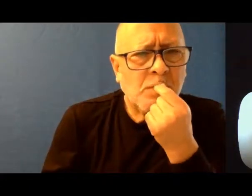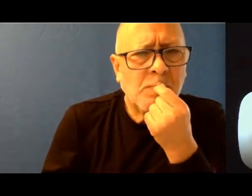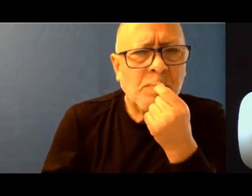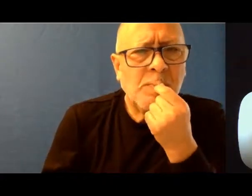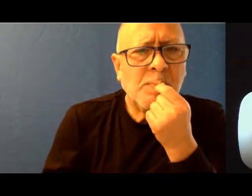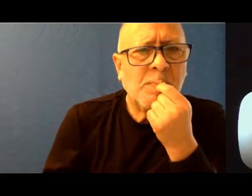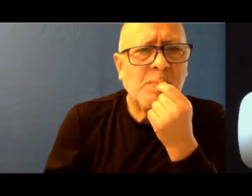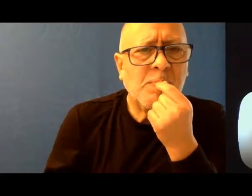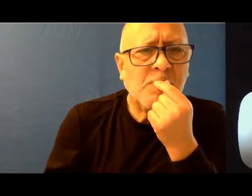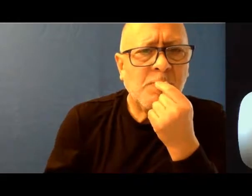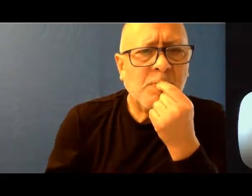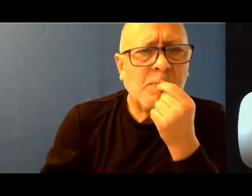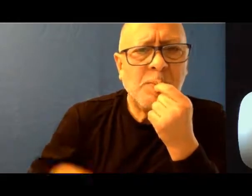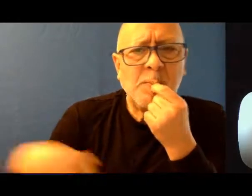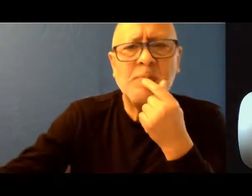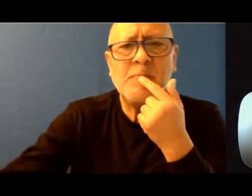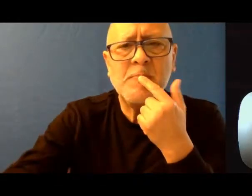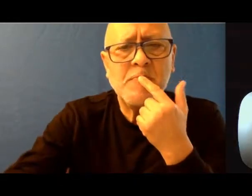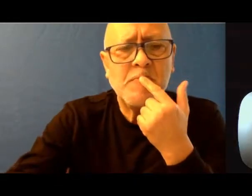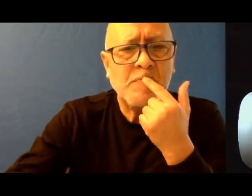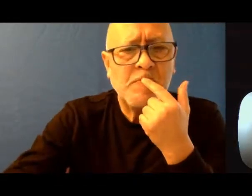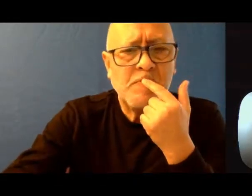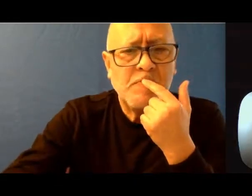of the expression